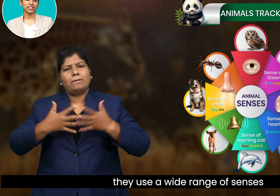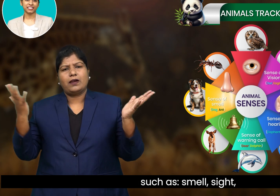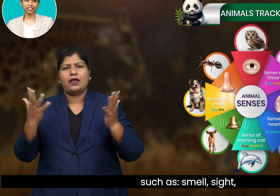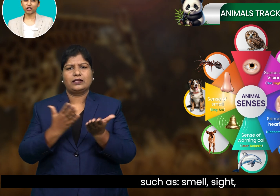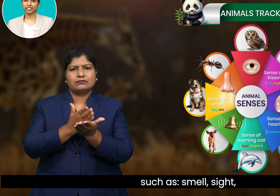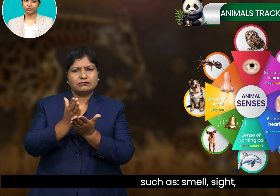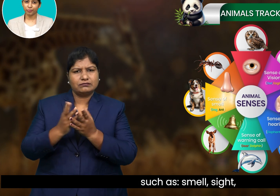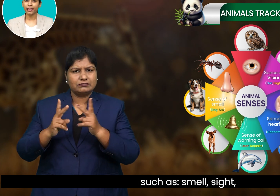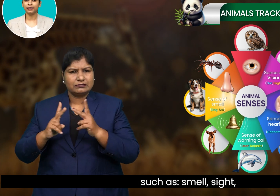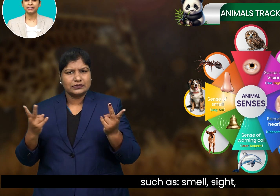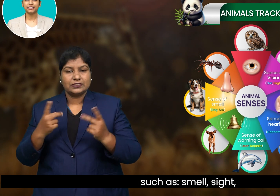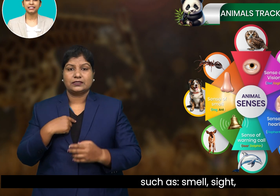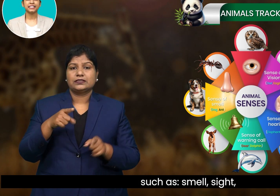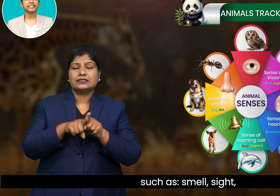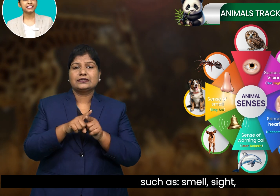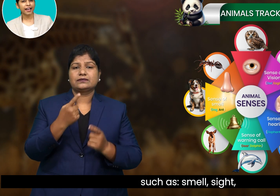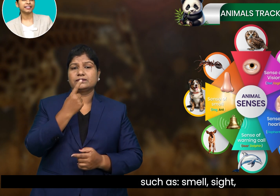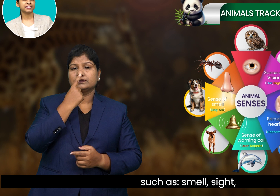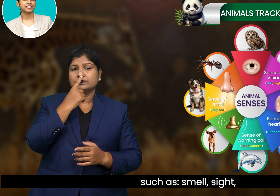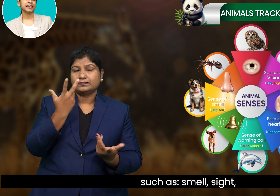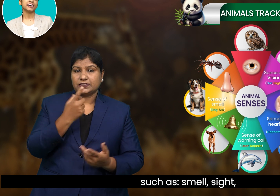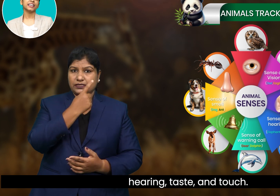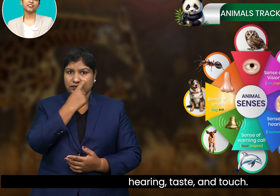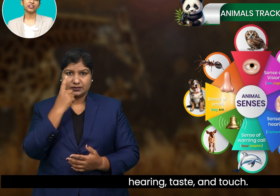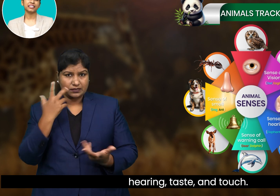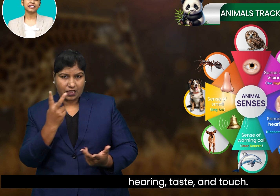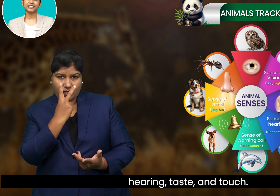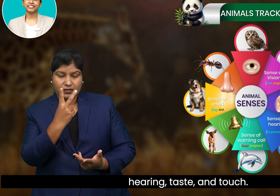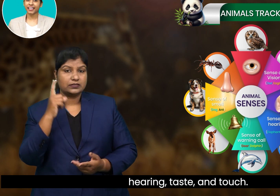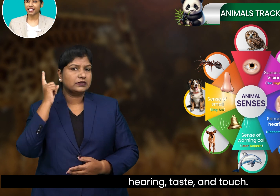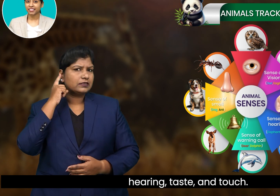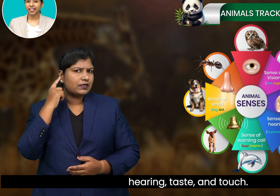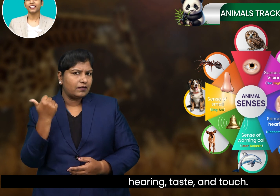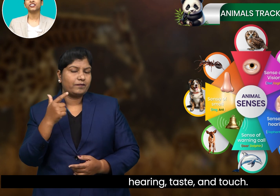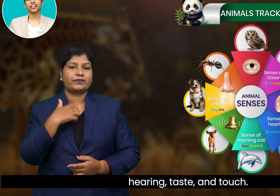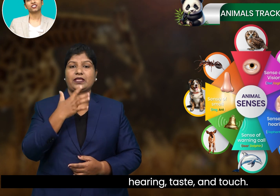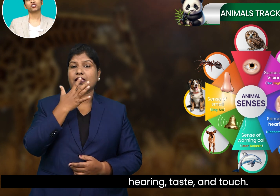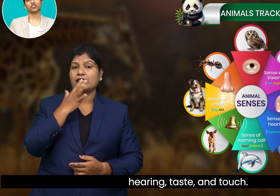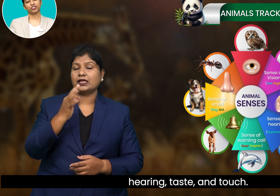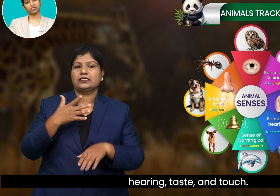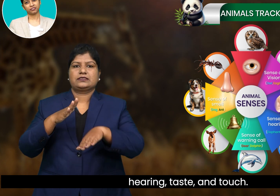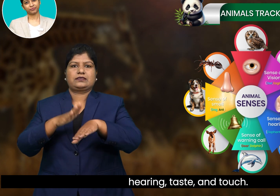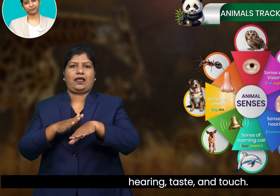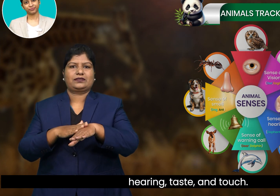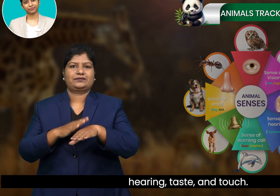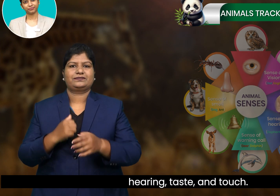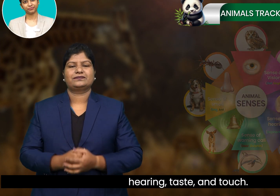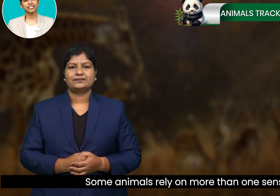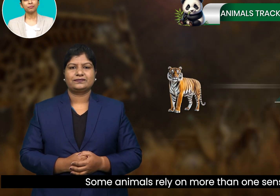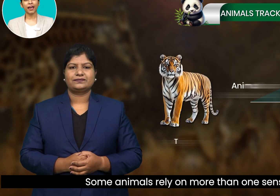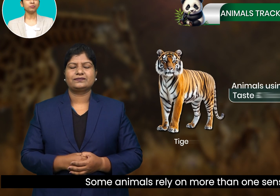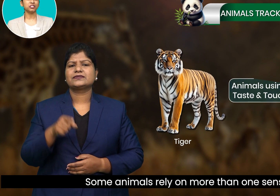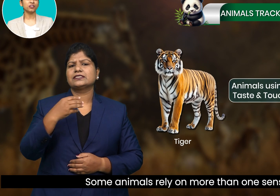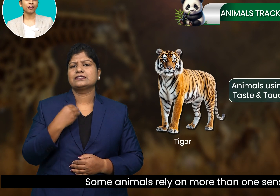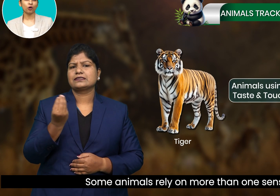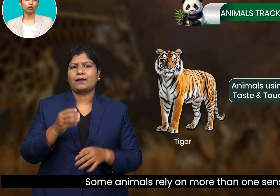senses such as smell, sight, hearing, taste, and touch.